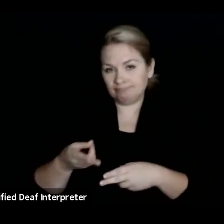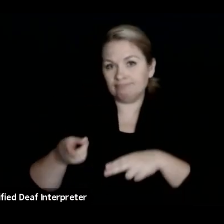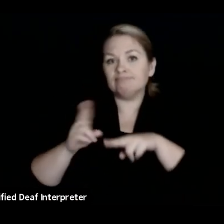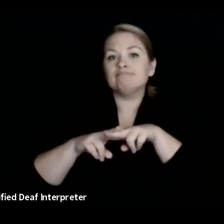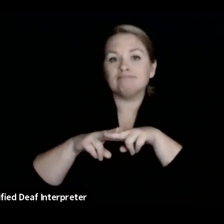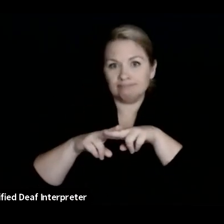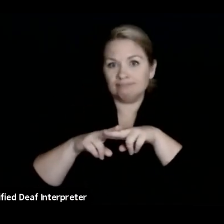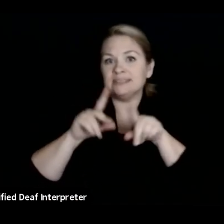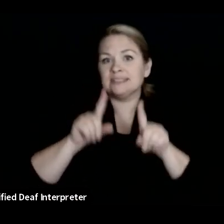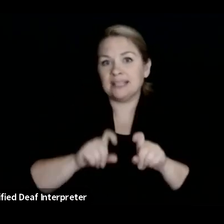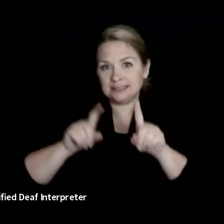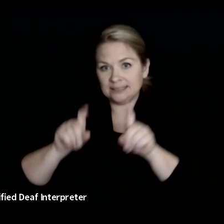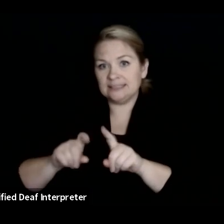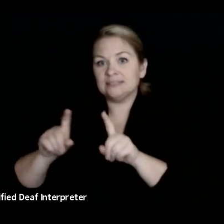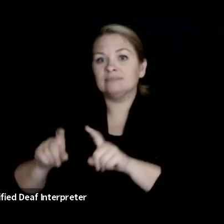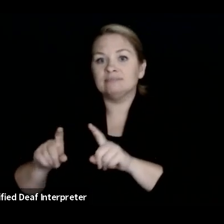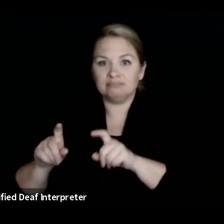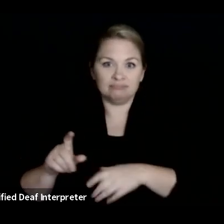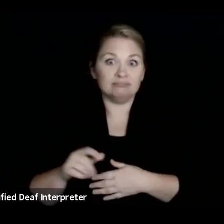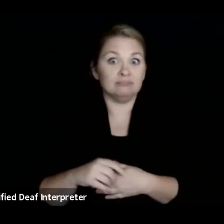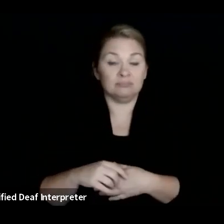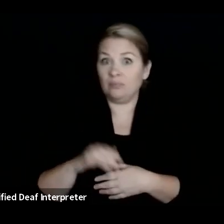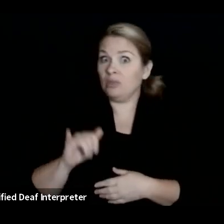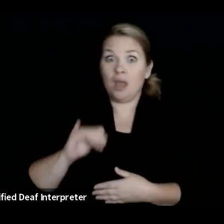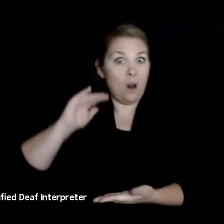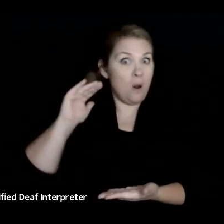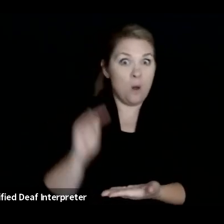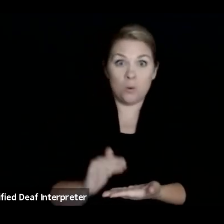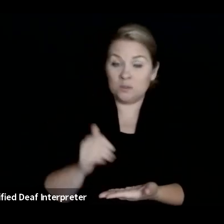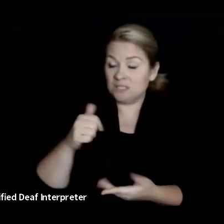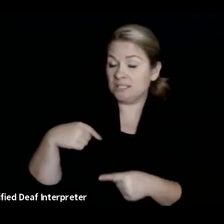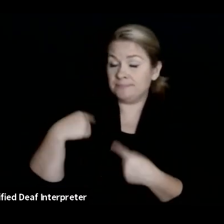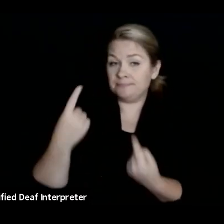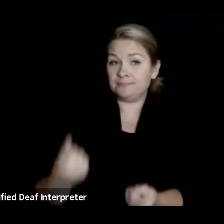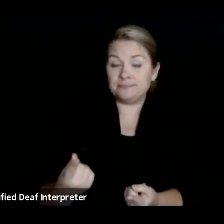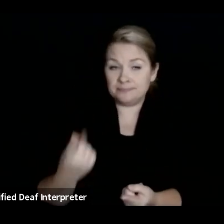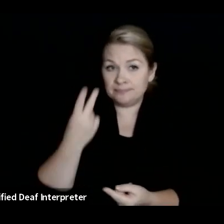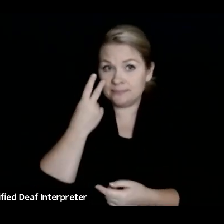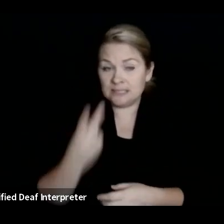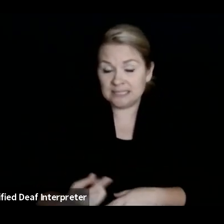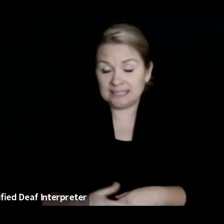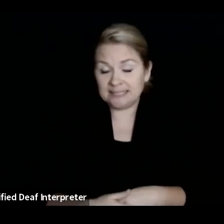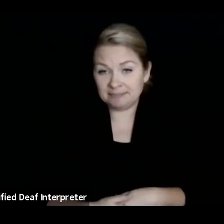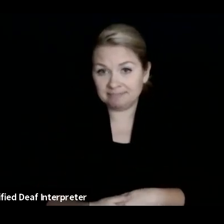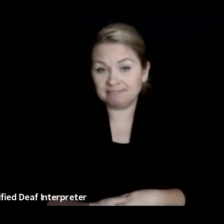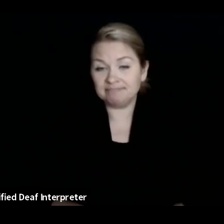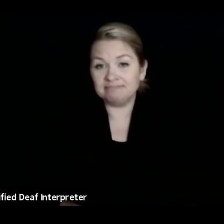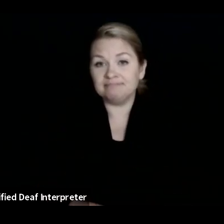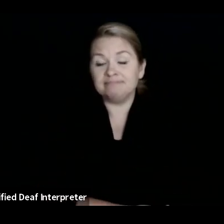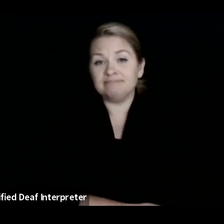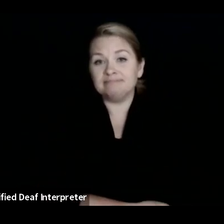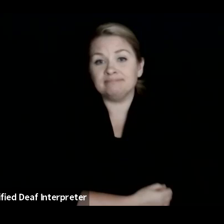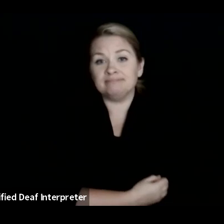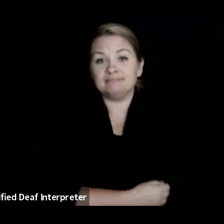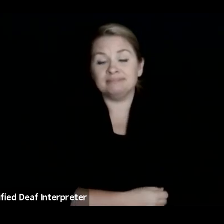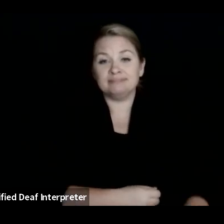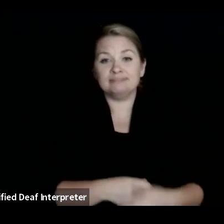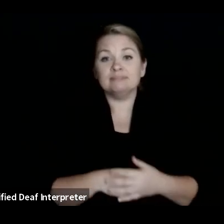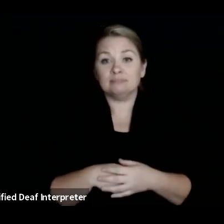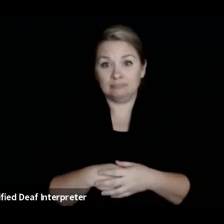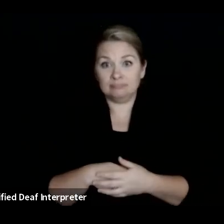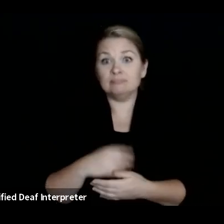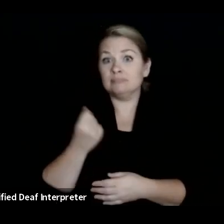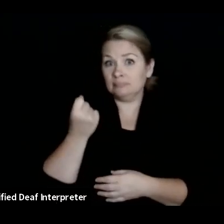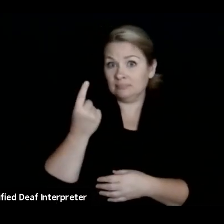seen. We continue to see a greater growth in testing compared to cases. So 11.8% increase in